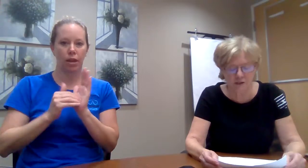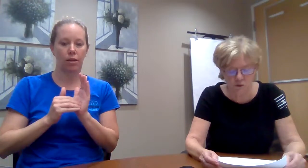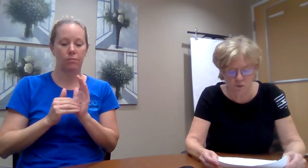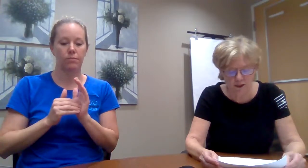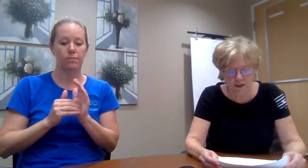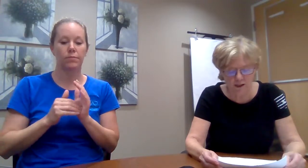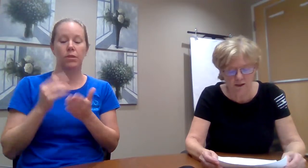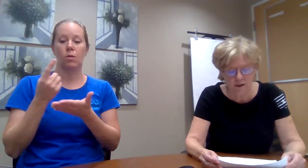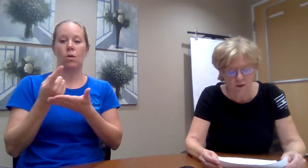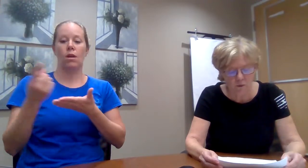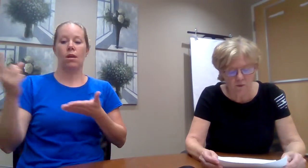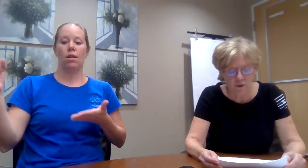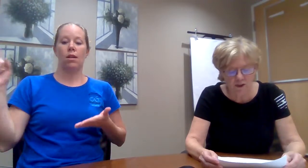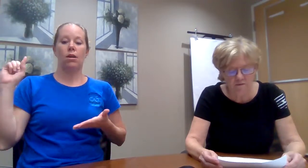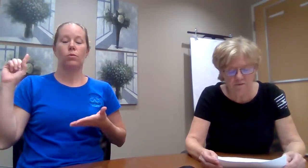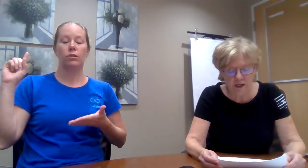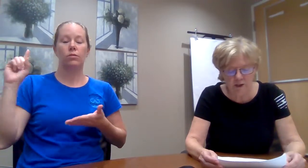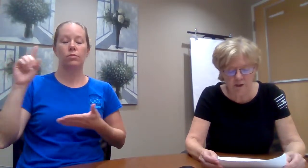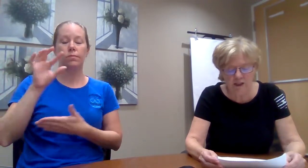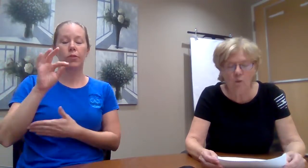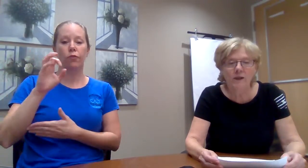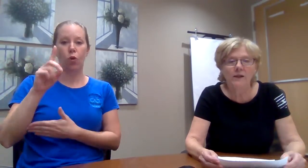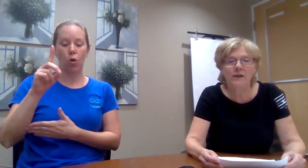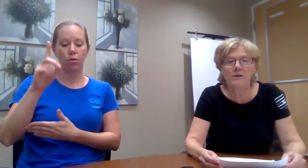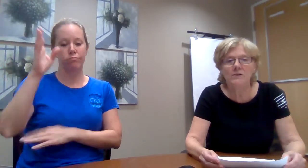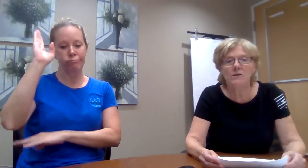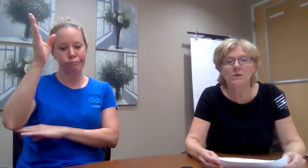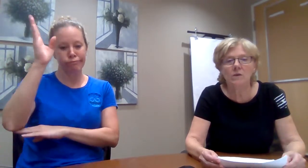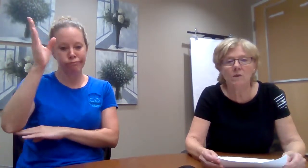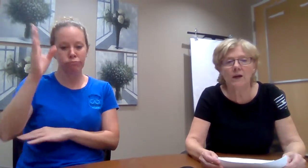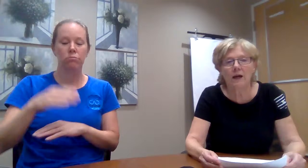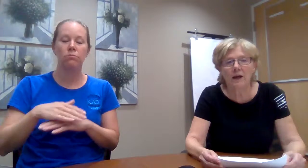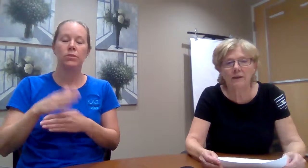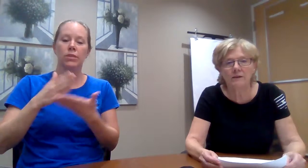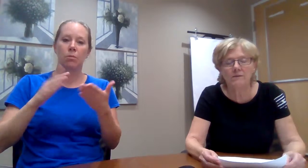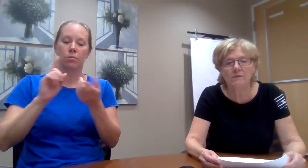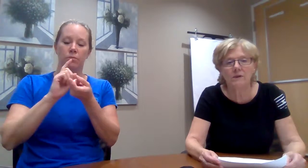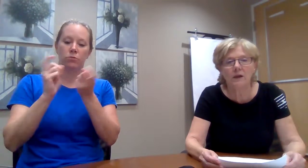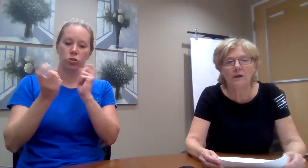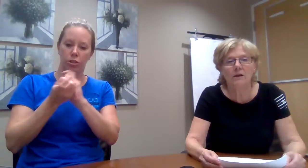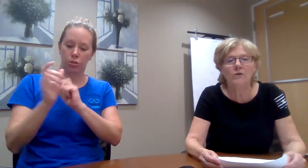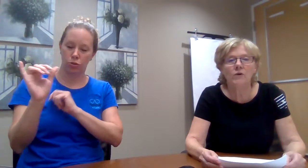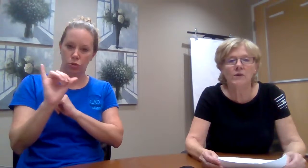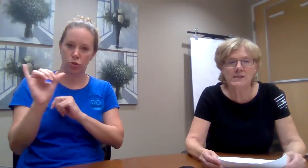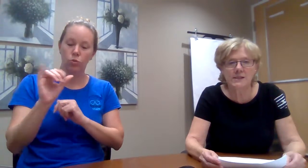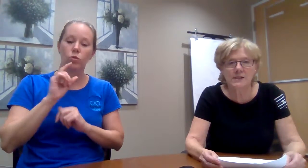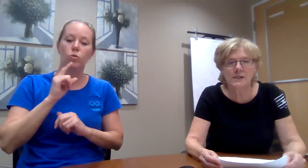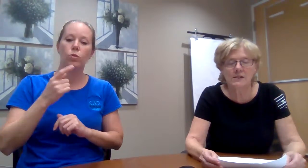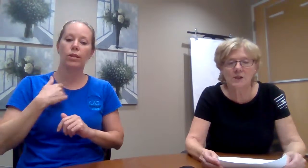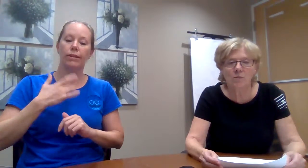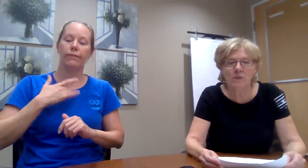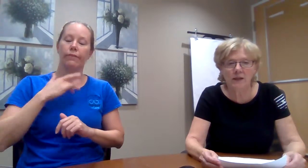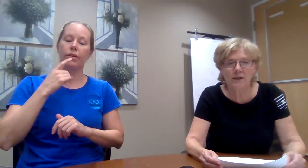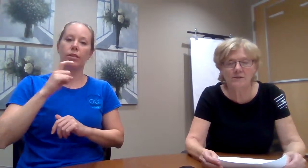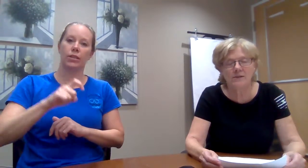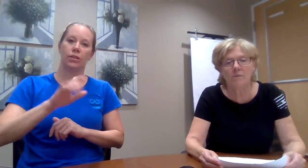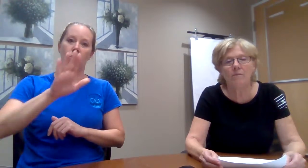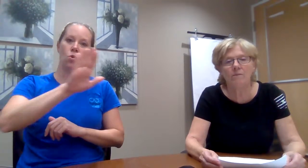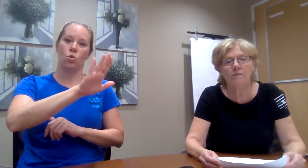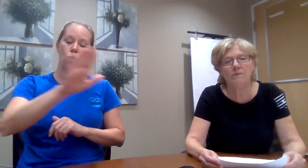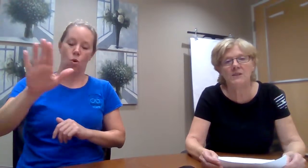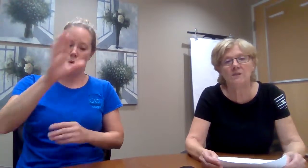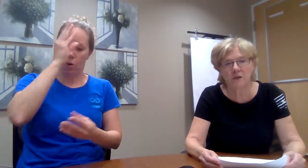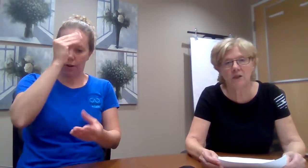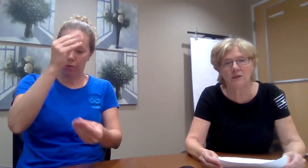announced last week, we really felt that we needed your guidance and your assistance in making